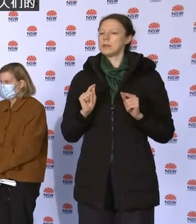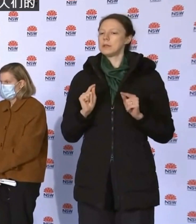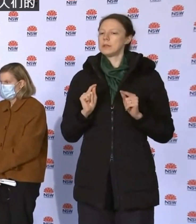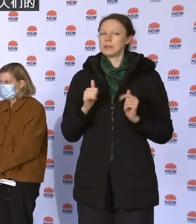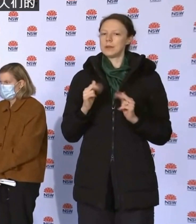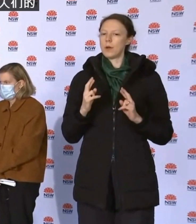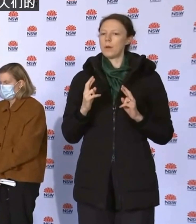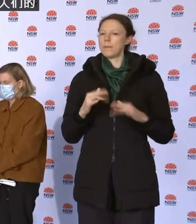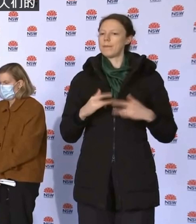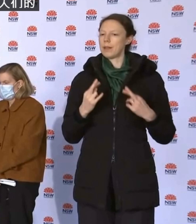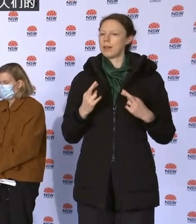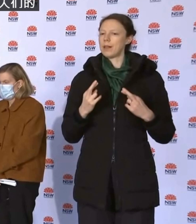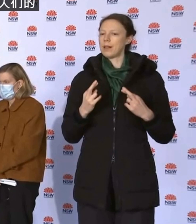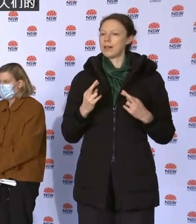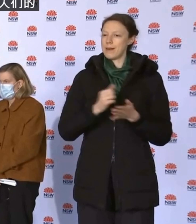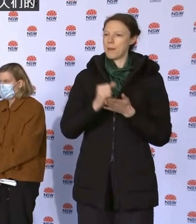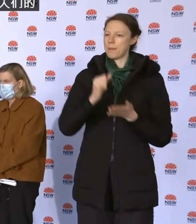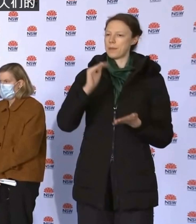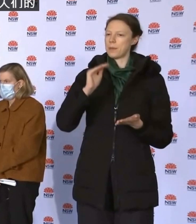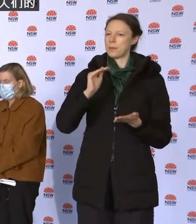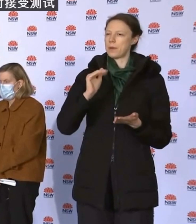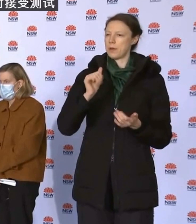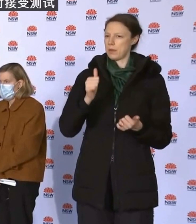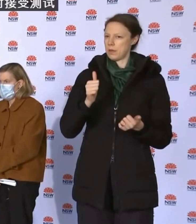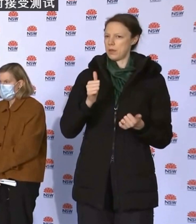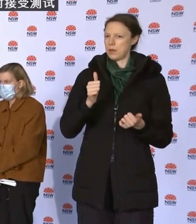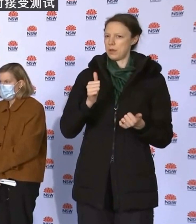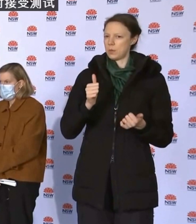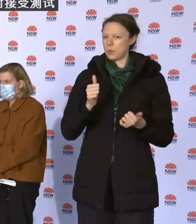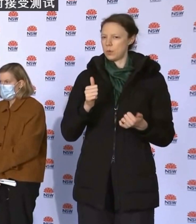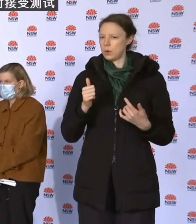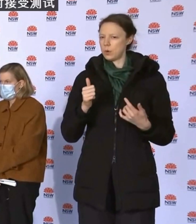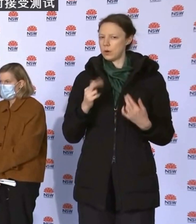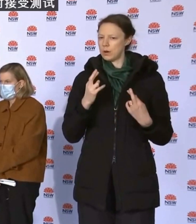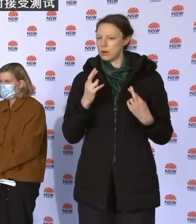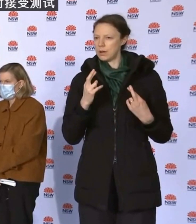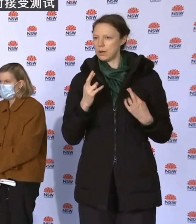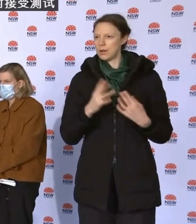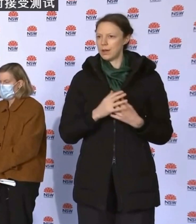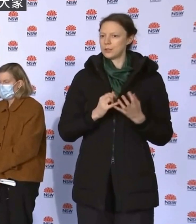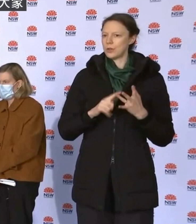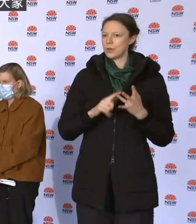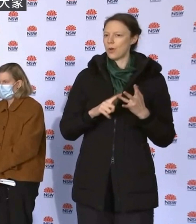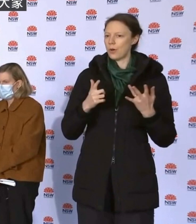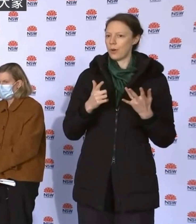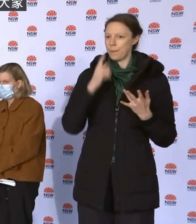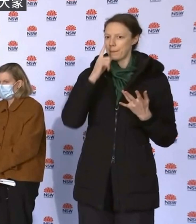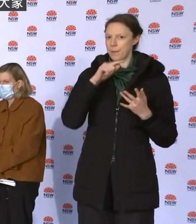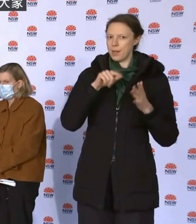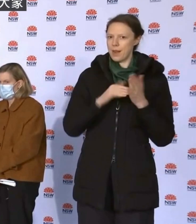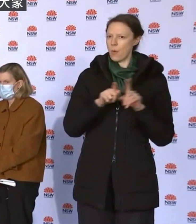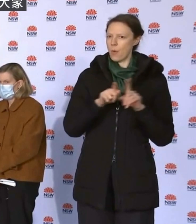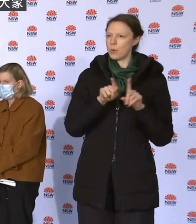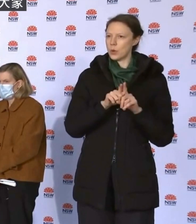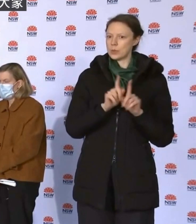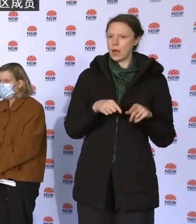terms of the cases and what we're seeing, and also people's understanding of how quickly and when they need to get tested is really helping us. And